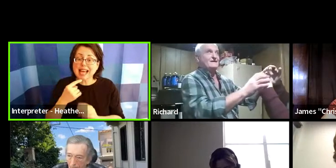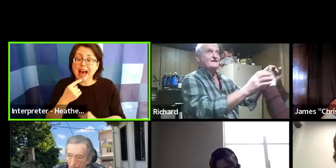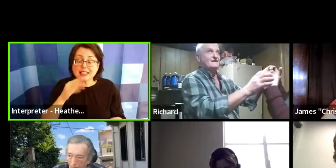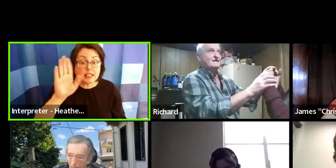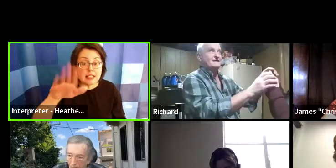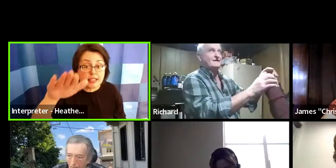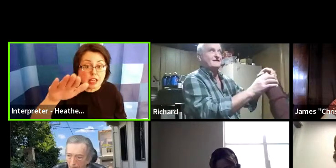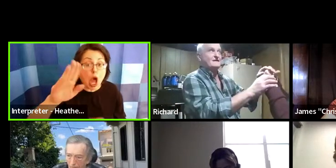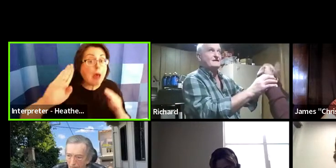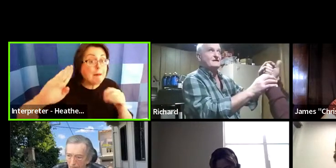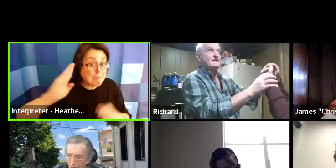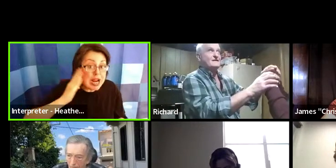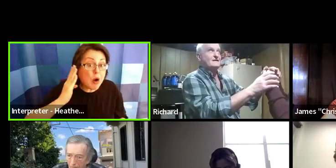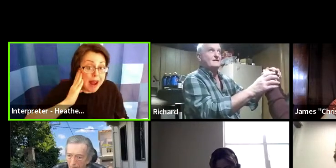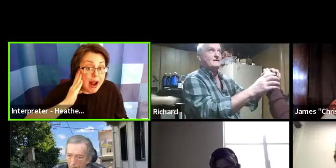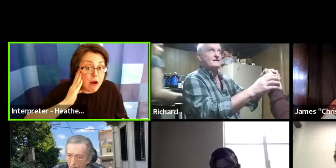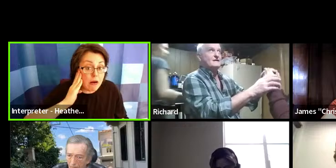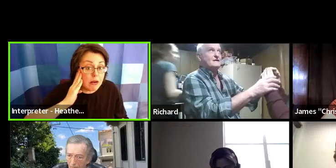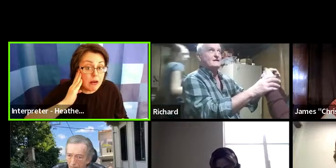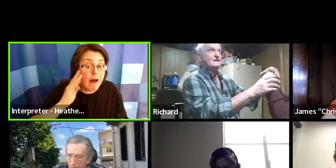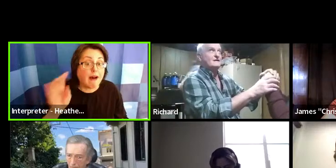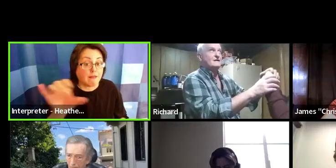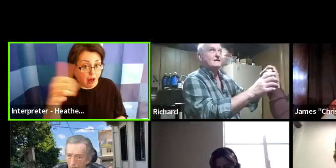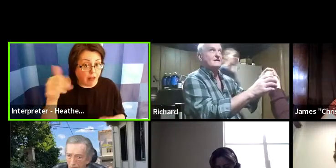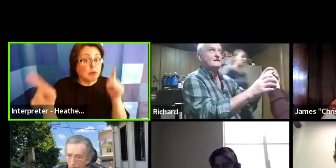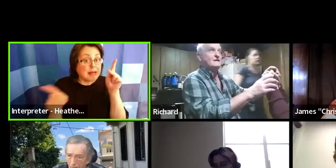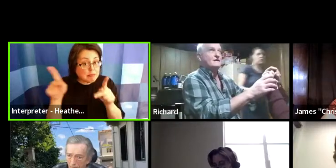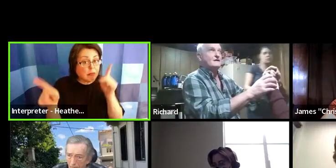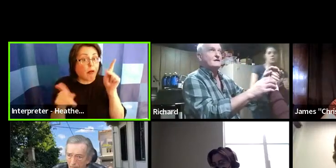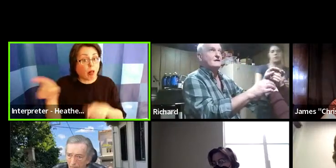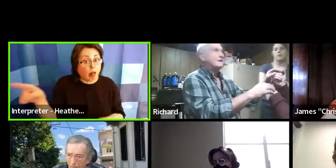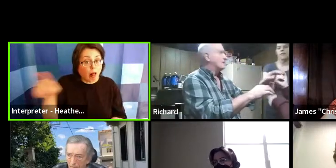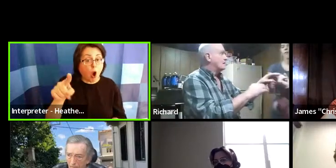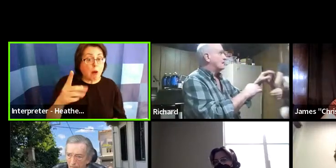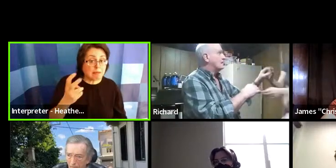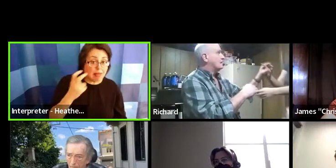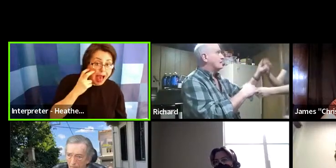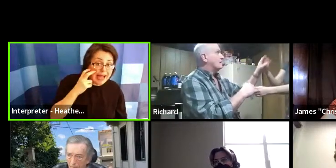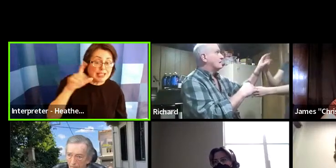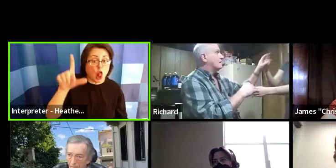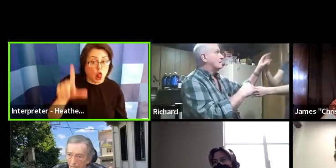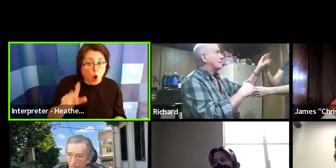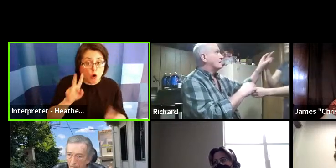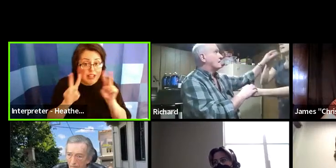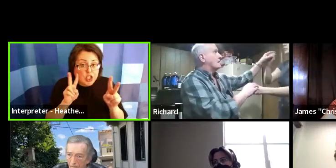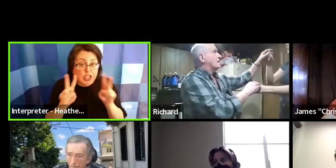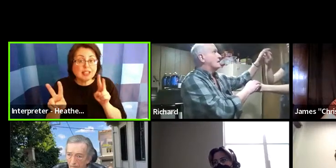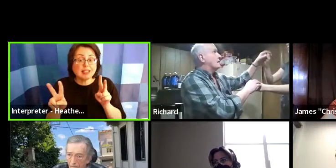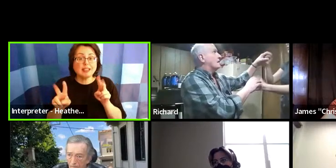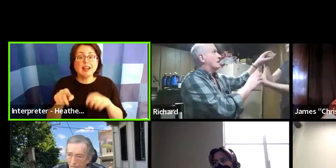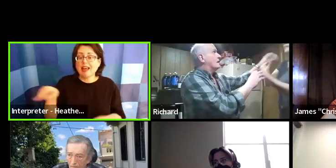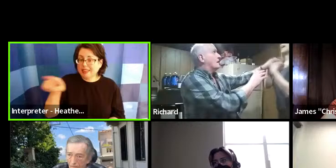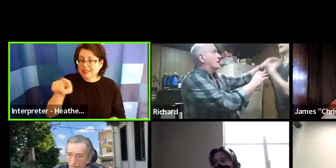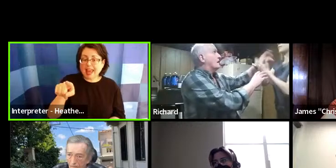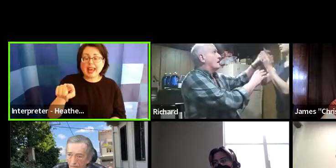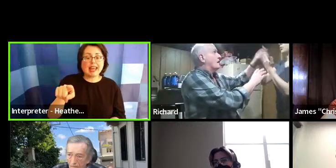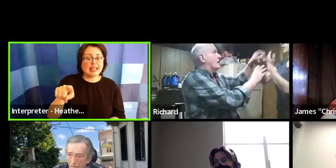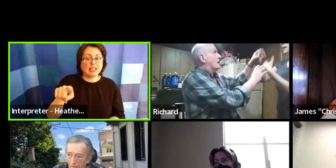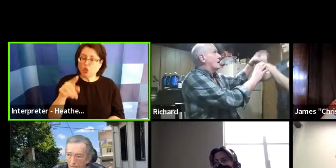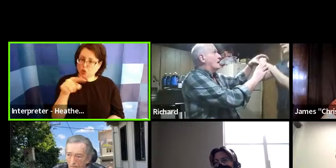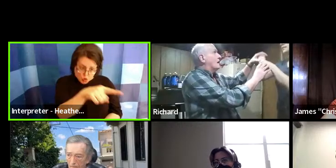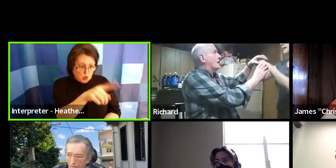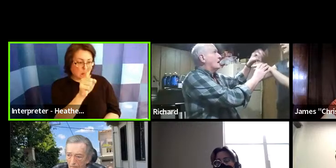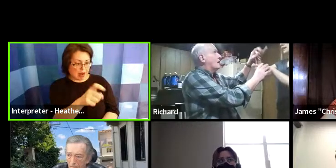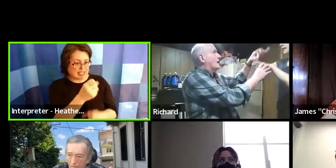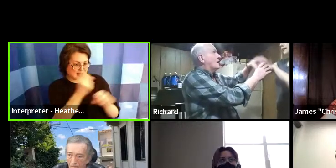their fellow residents who might be blind or low vision and be behaving in such a way that keeps